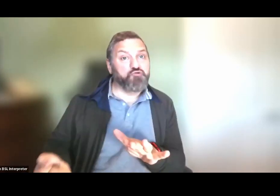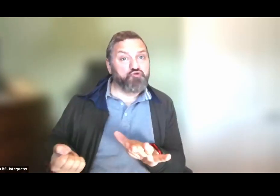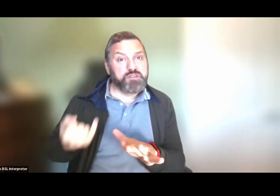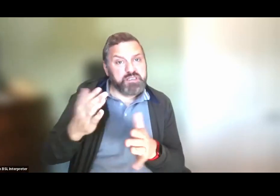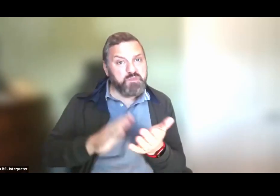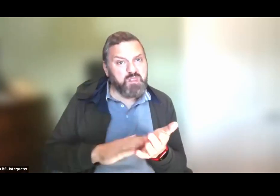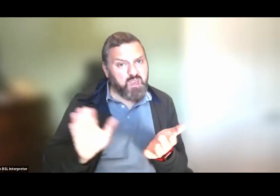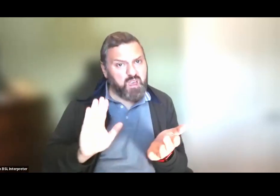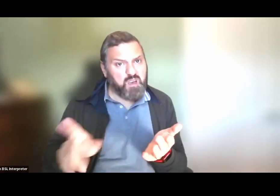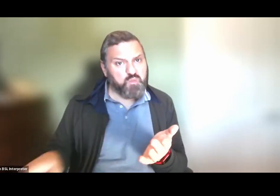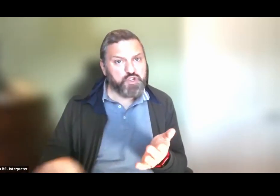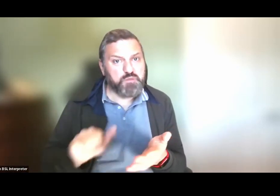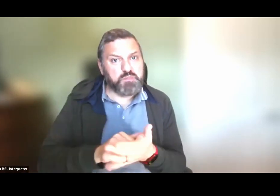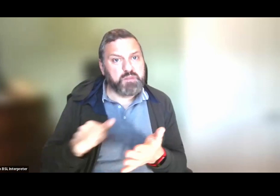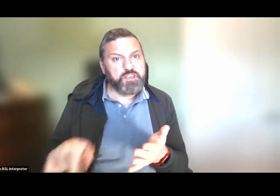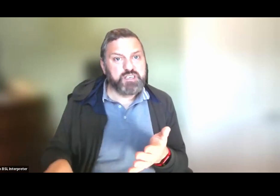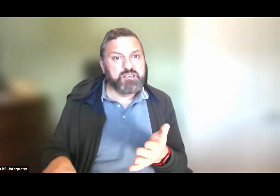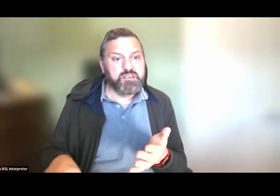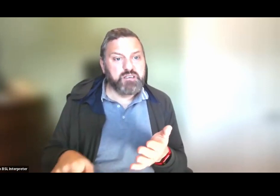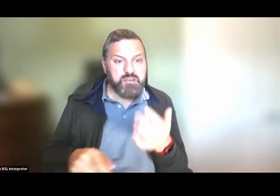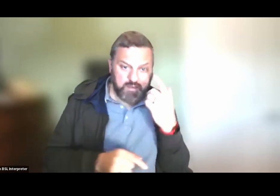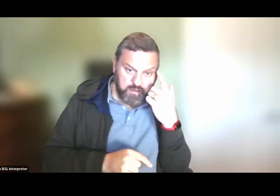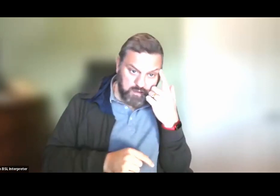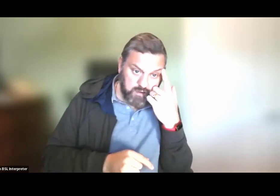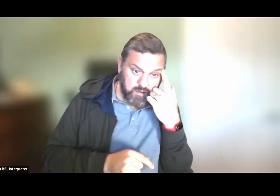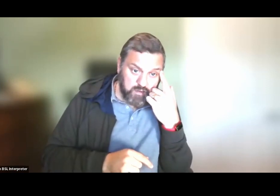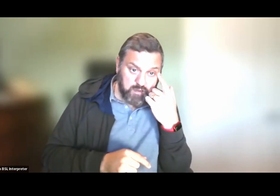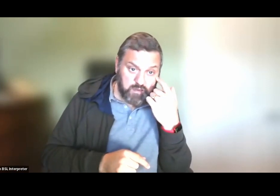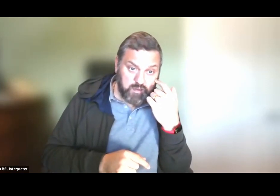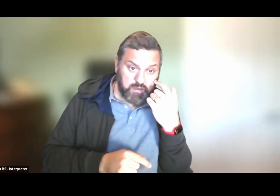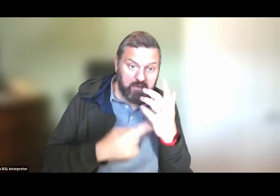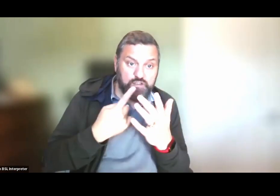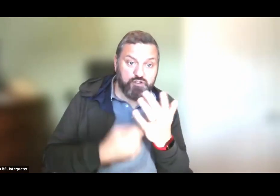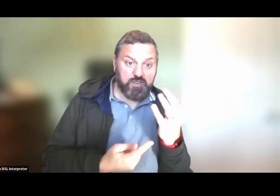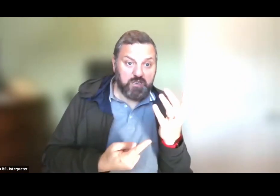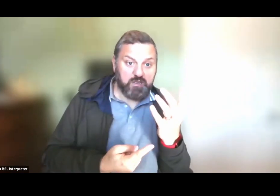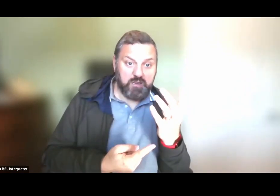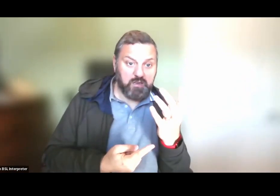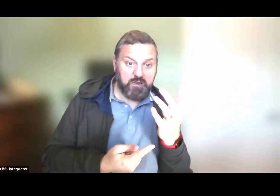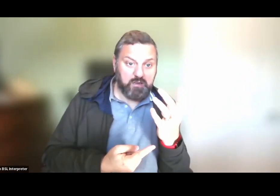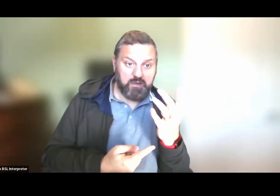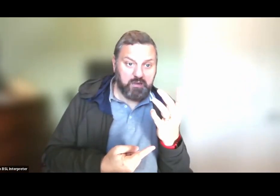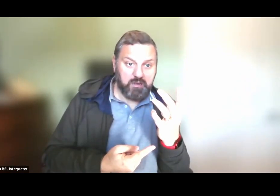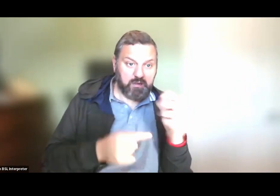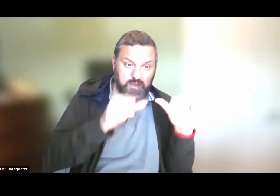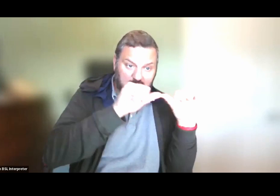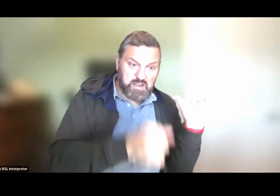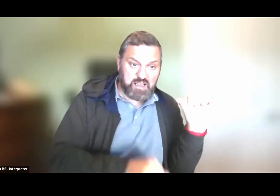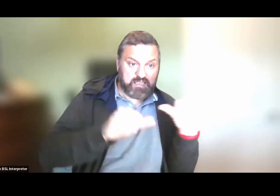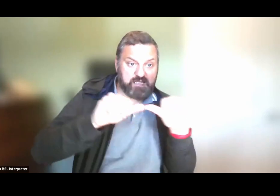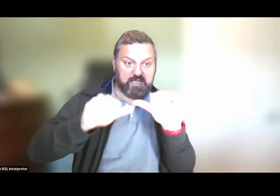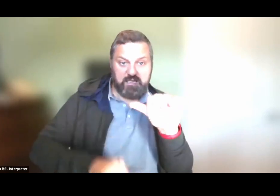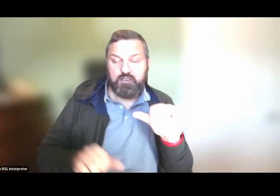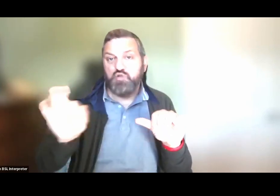no, we should publish this. And it's just a diagram. If you took any of these words and wrote them in a list, I don't think anybody